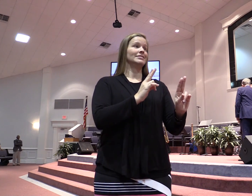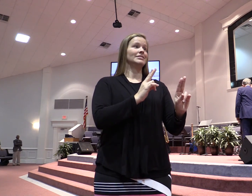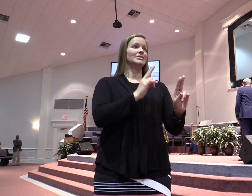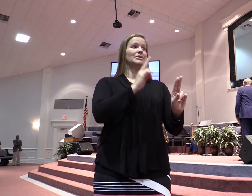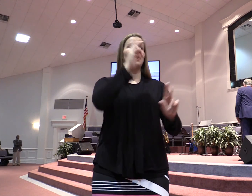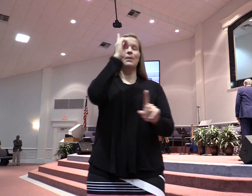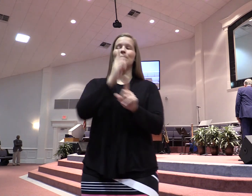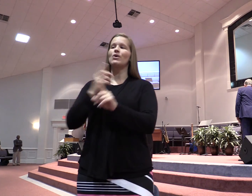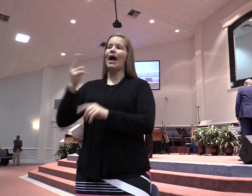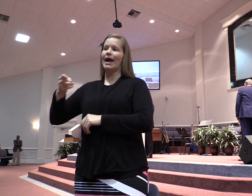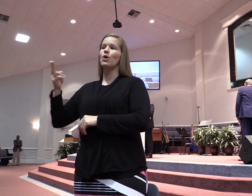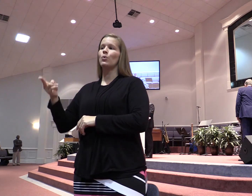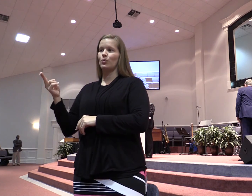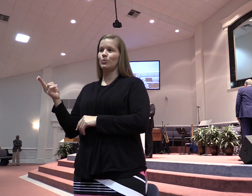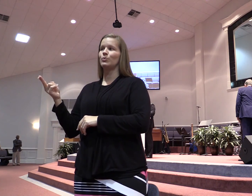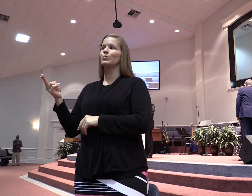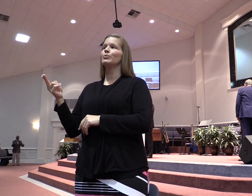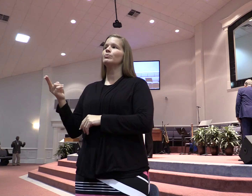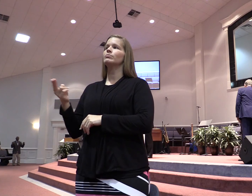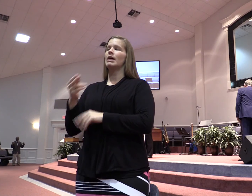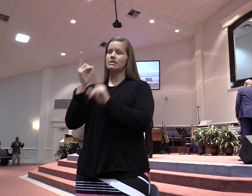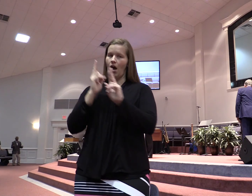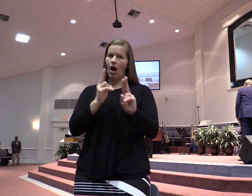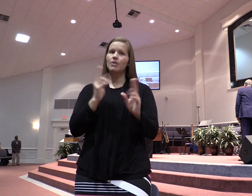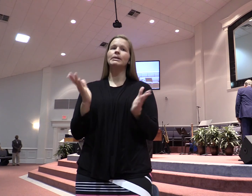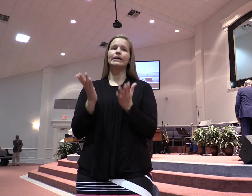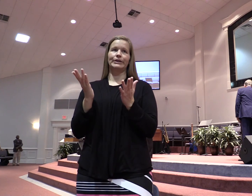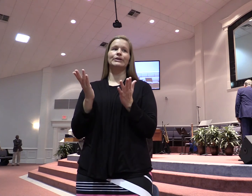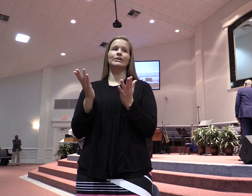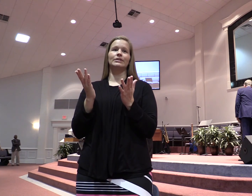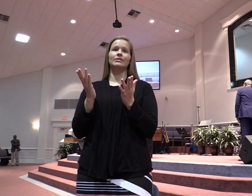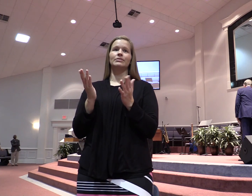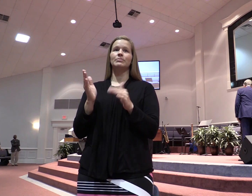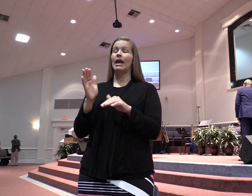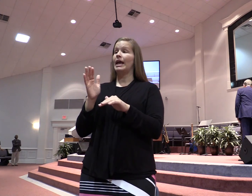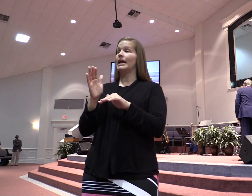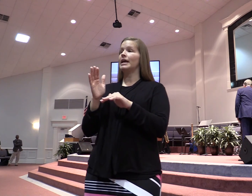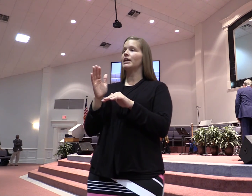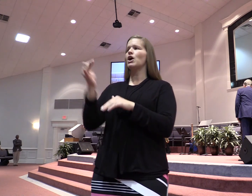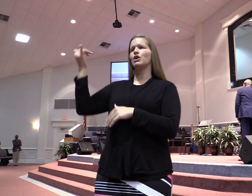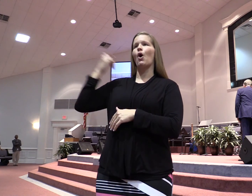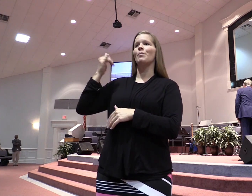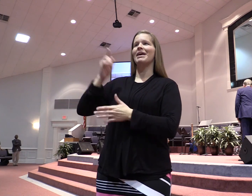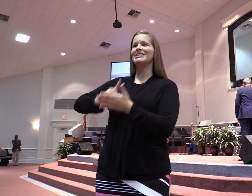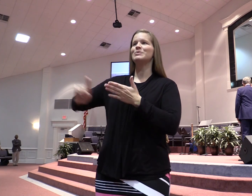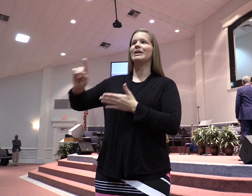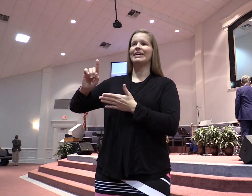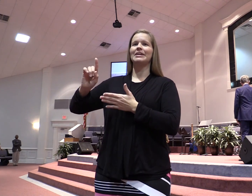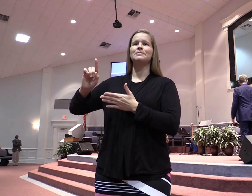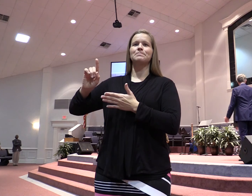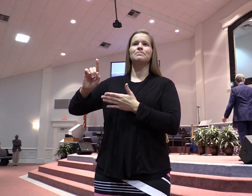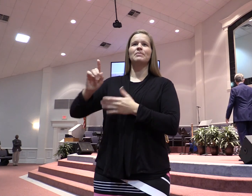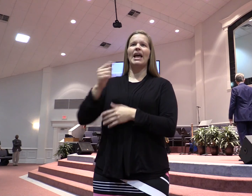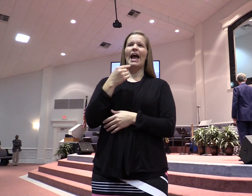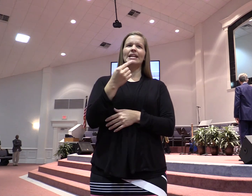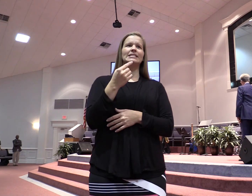Pastor High Note. It's an honor to be with him. He called me this week and he